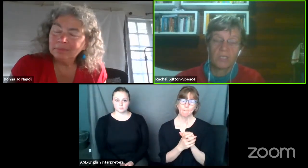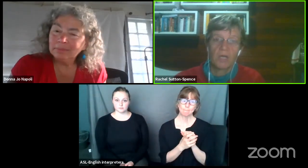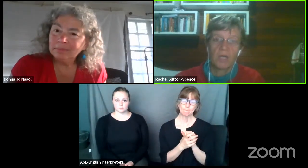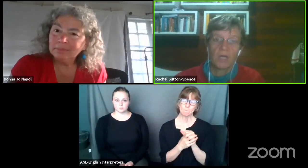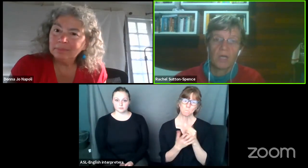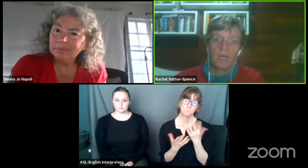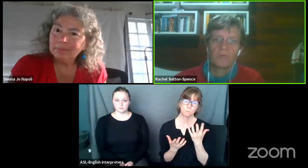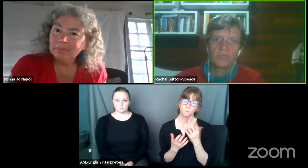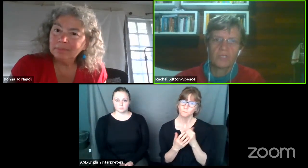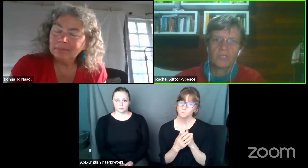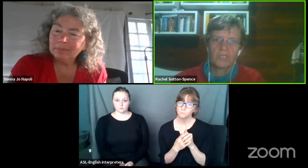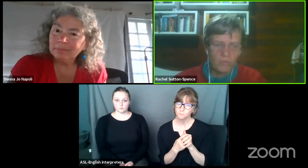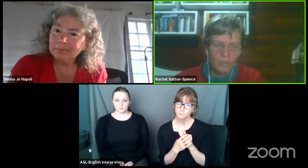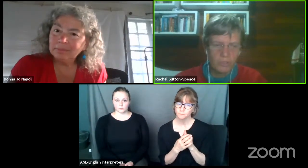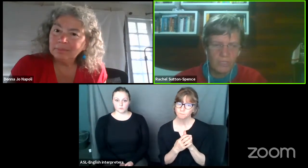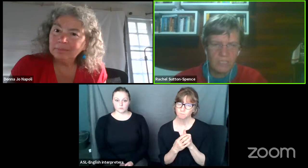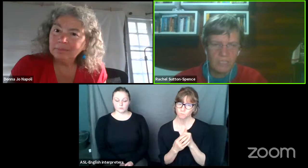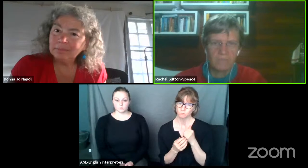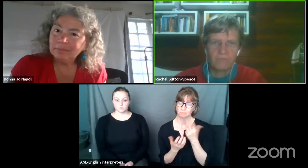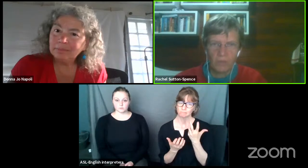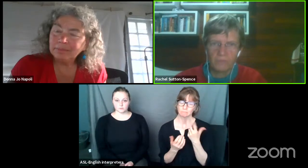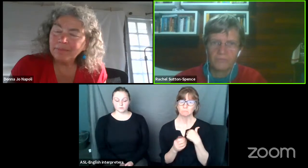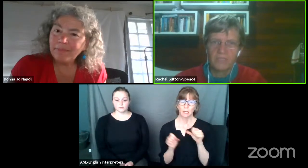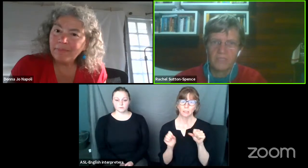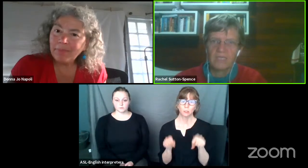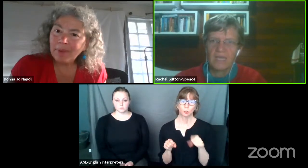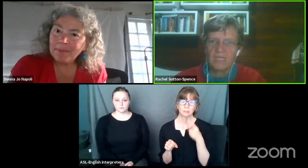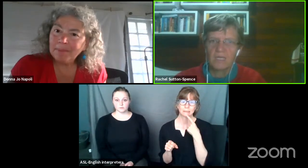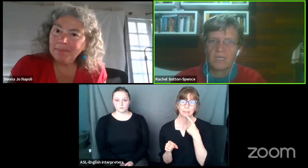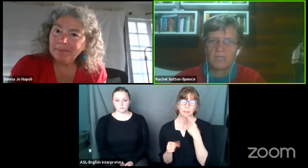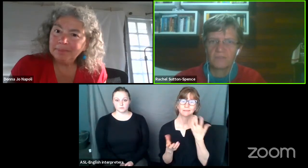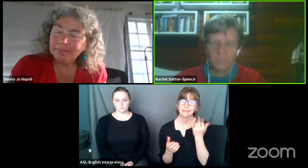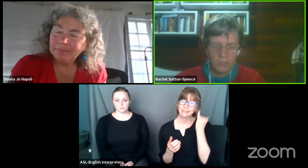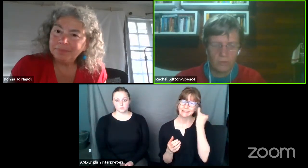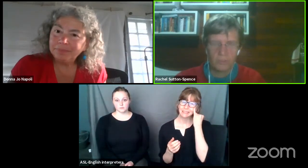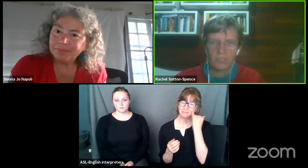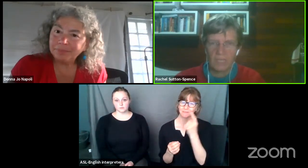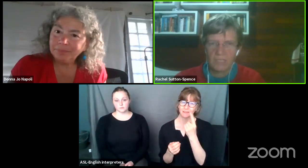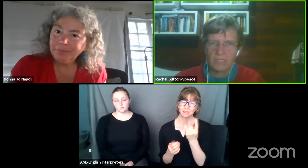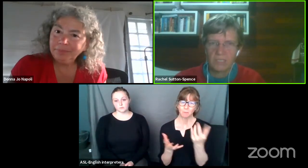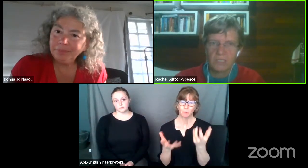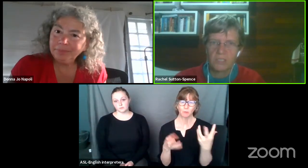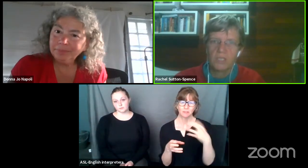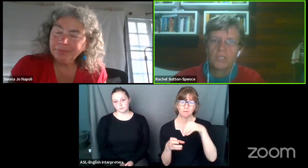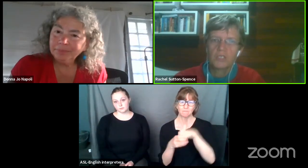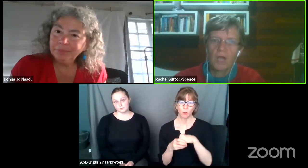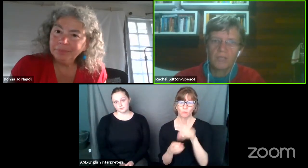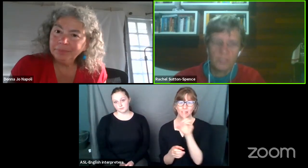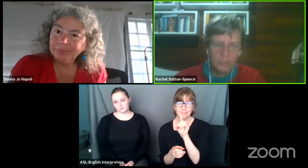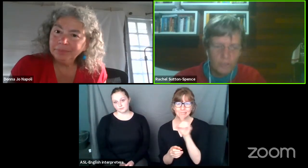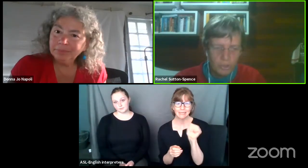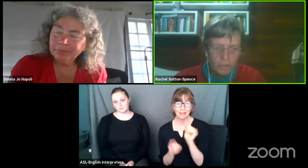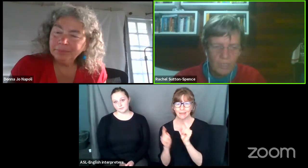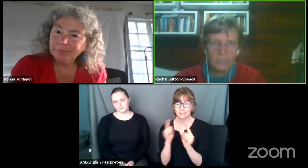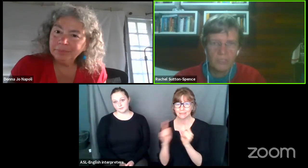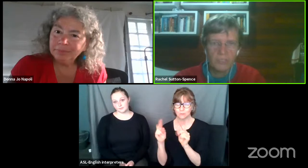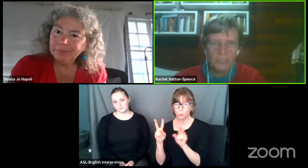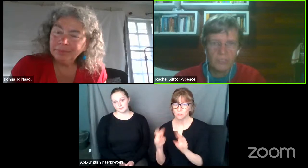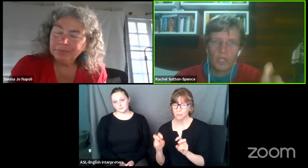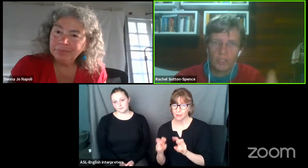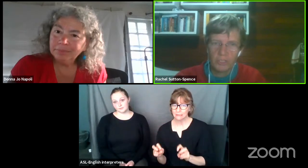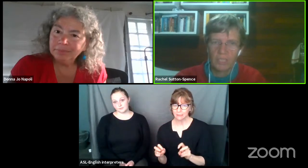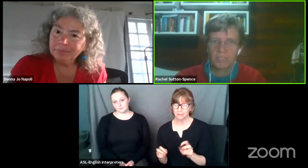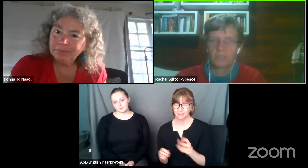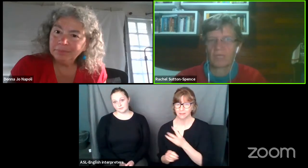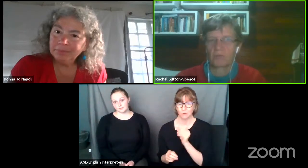extent, I would say that if you want to get involved in any kind of discourse analysis, to truly understand